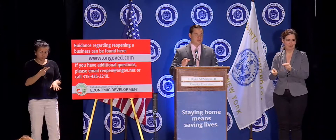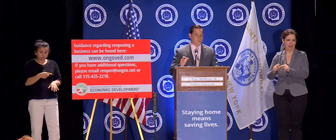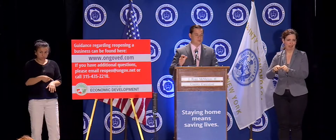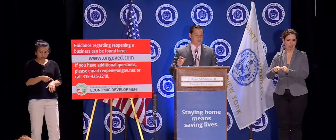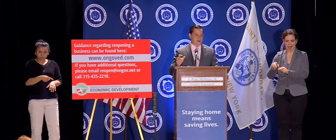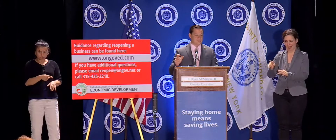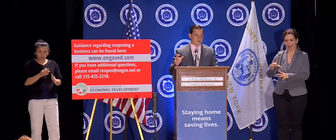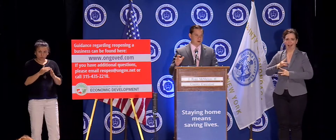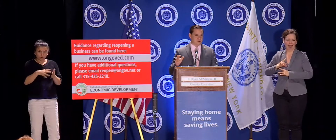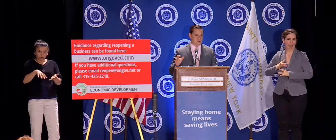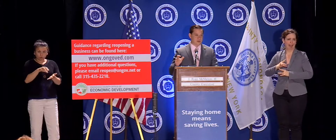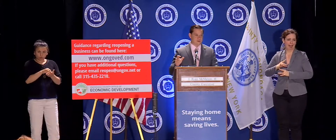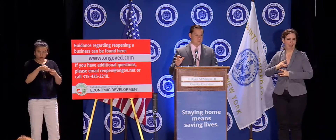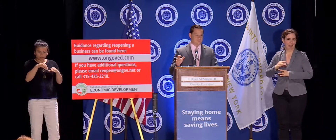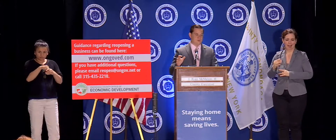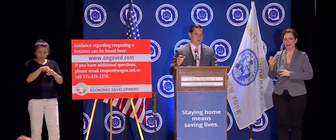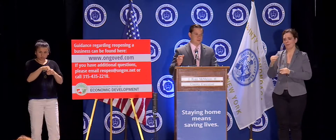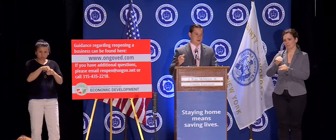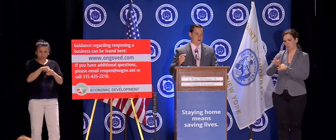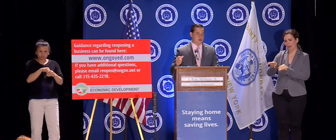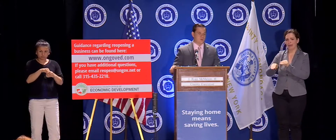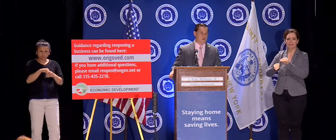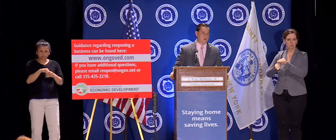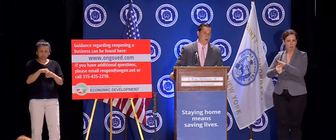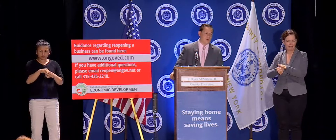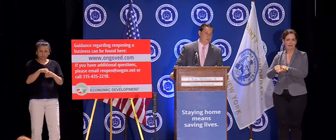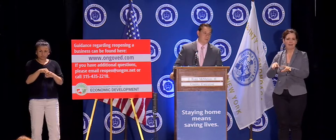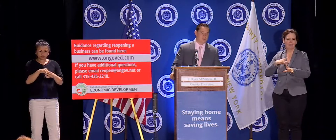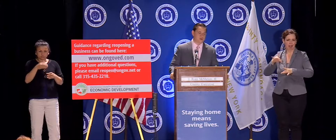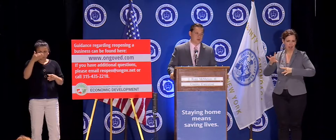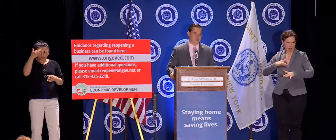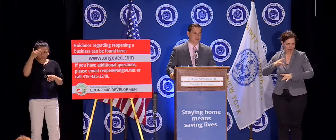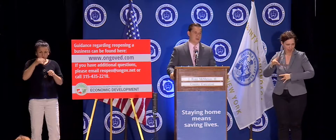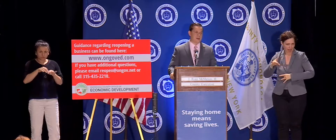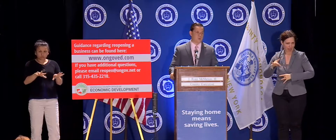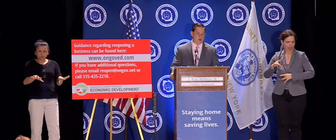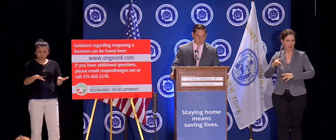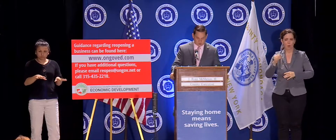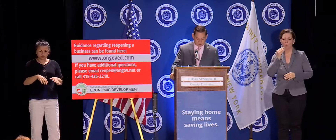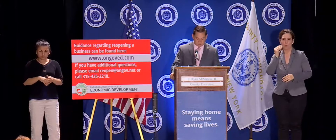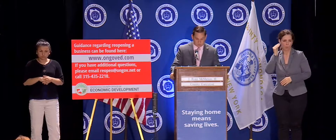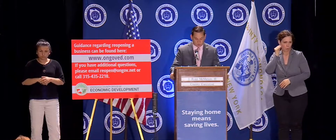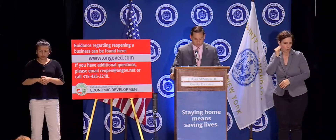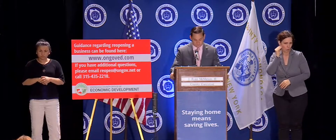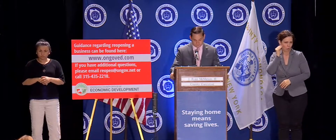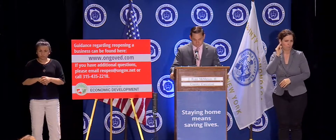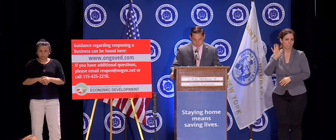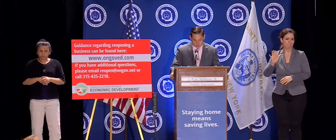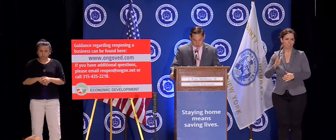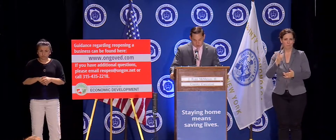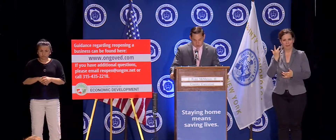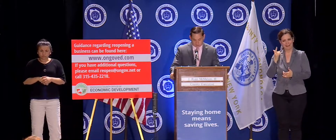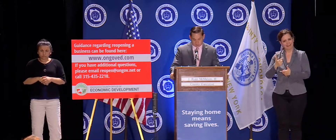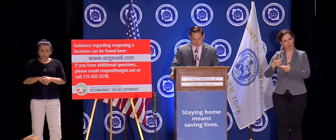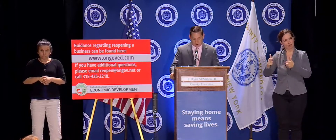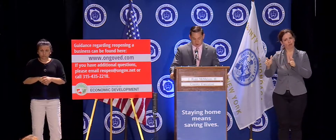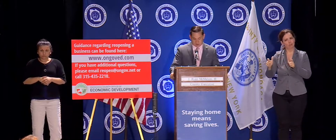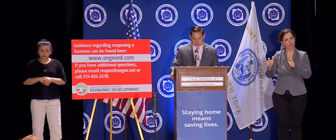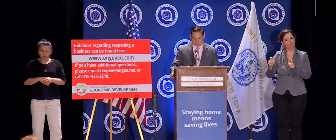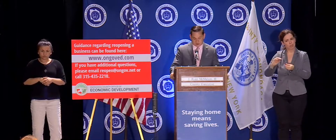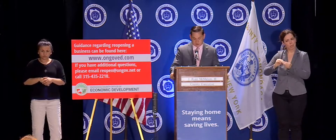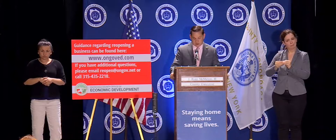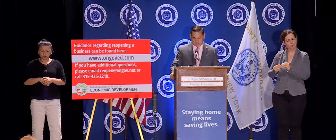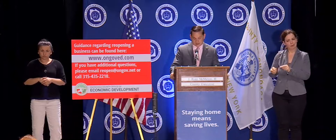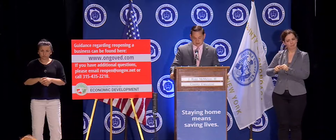A large percentage of our new cases are folks that are within the home, a much larger trend than where it was before. 3 of our